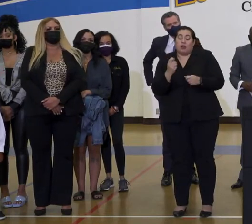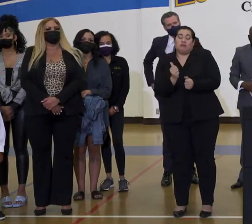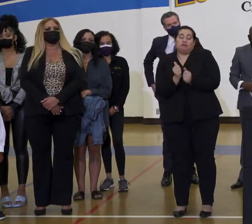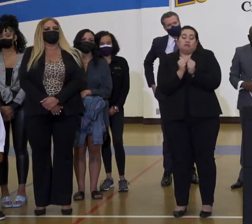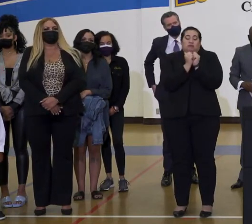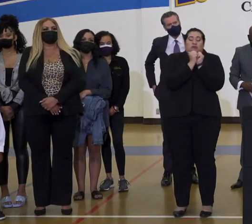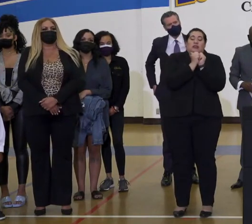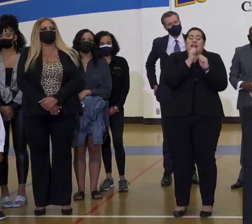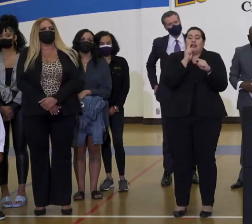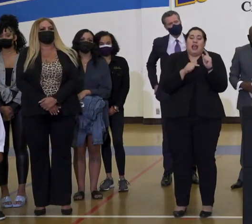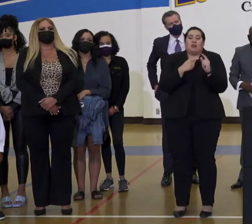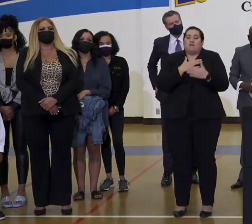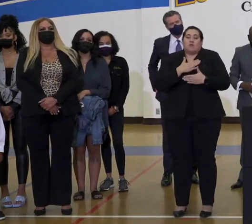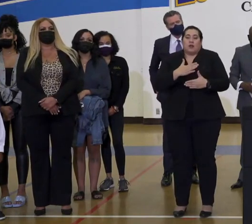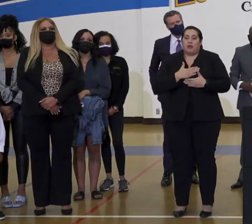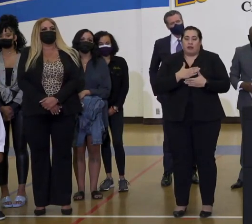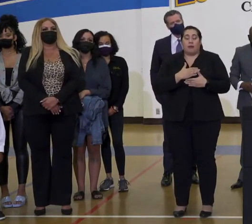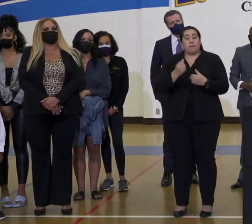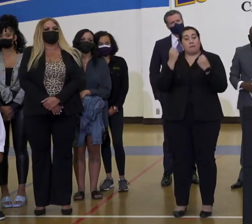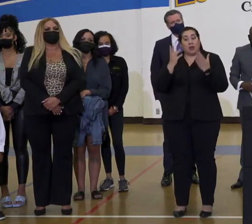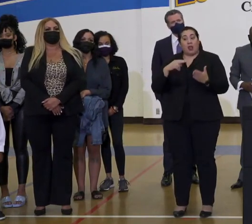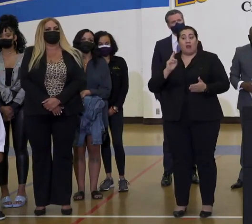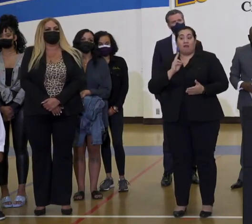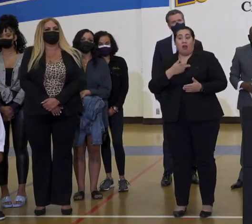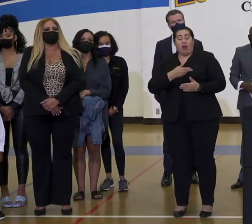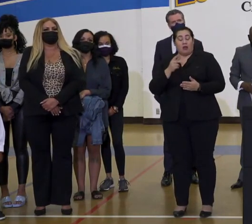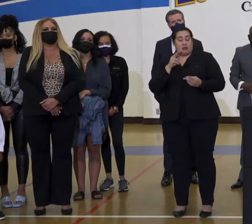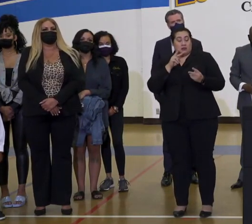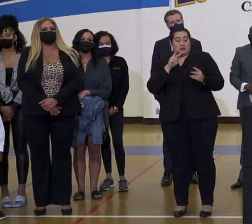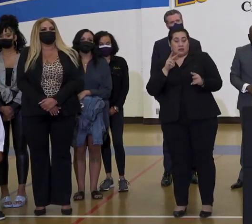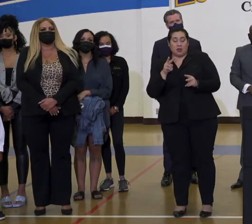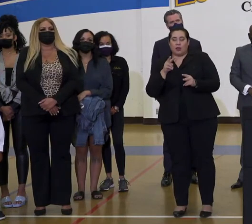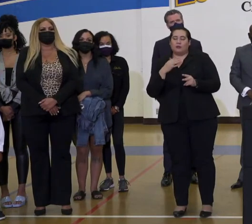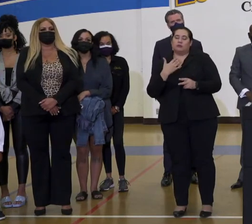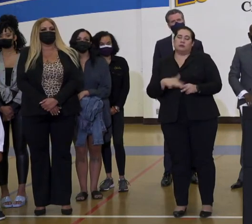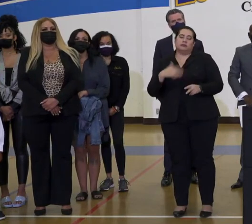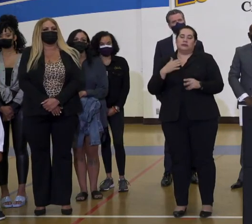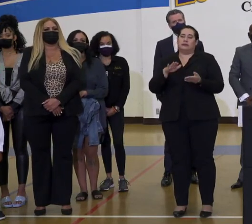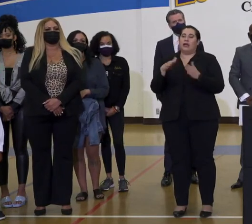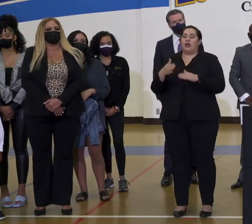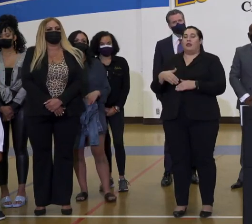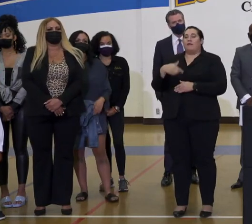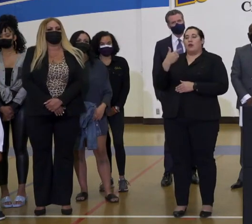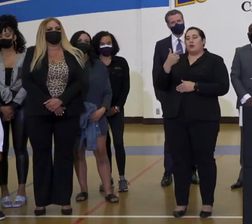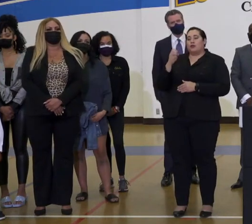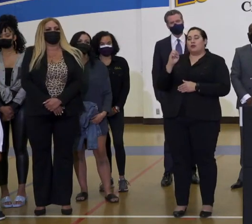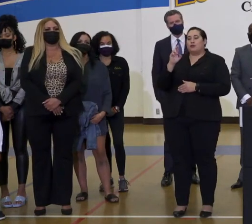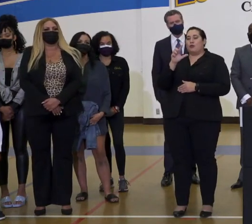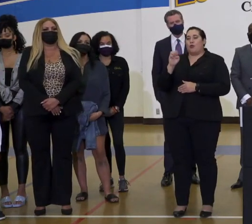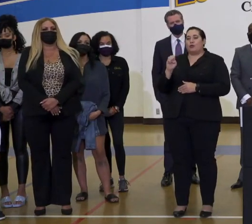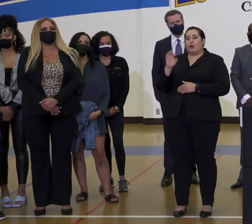cannot breathe. While many of us witnessed the untimely death of George Floyd last year,